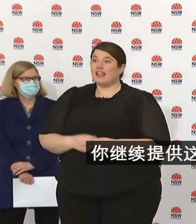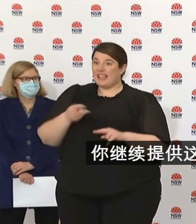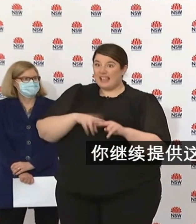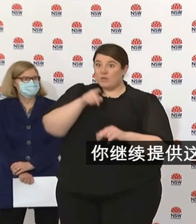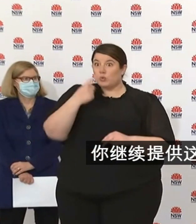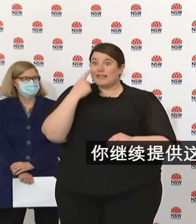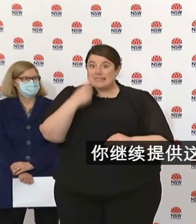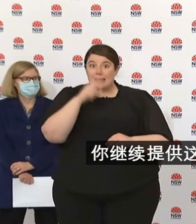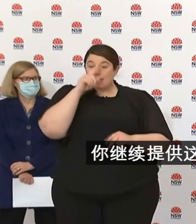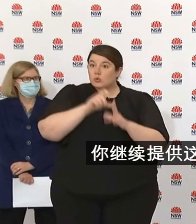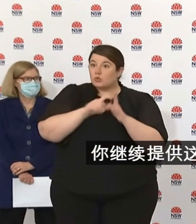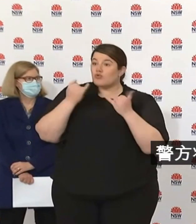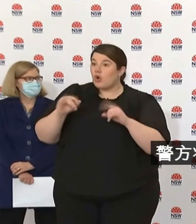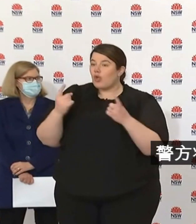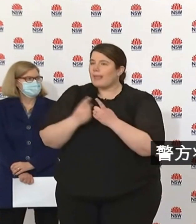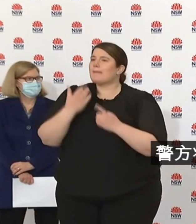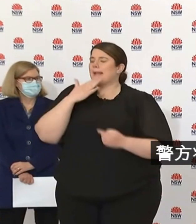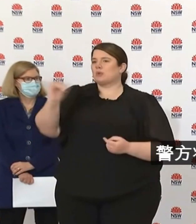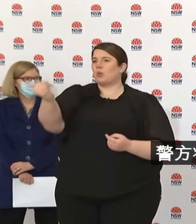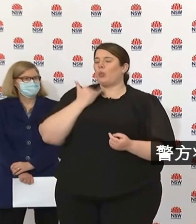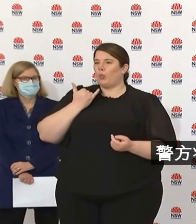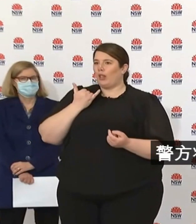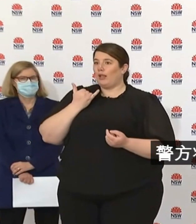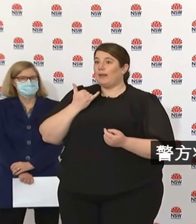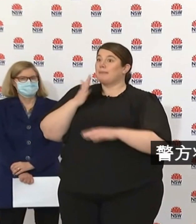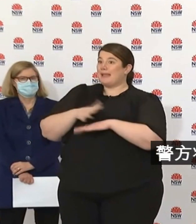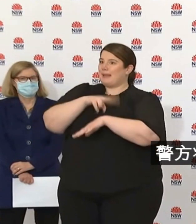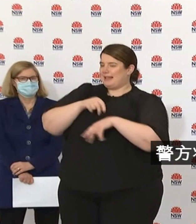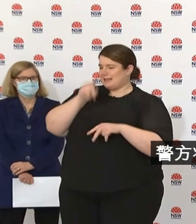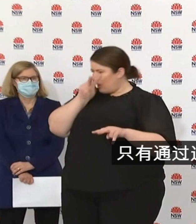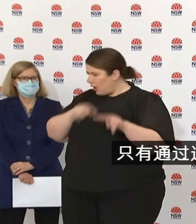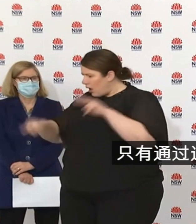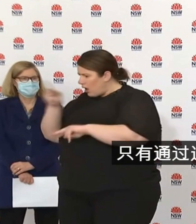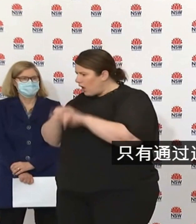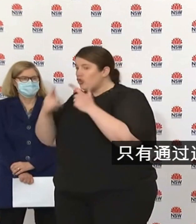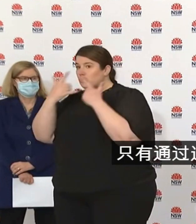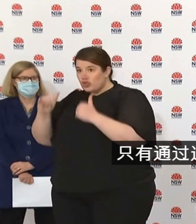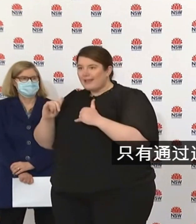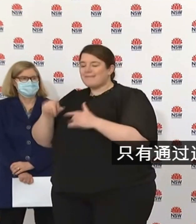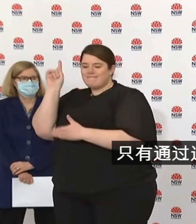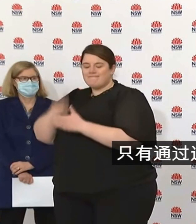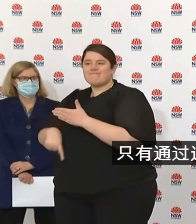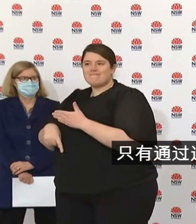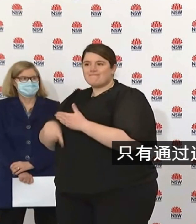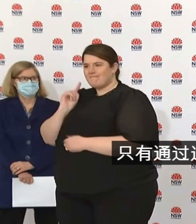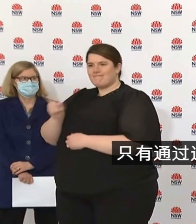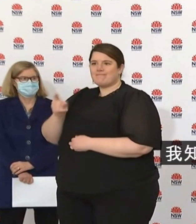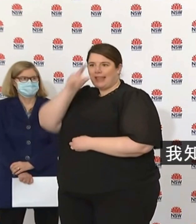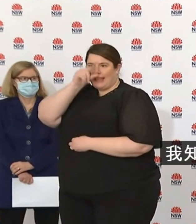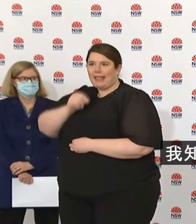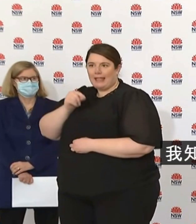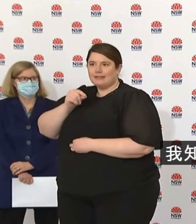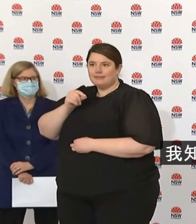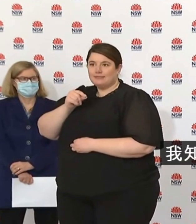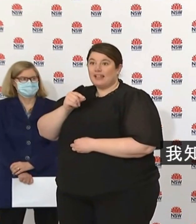information, because it's only through that information that police are going to be able to ensure compliance, And it's only through that information that we're going to be able to get these